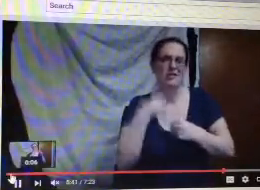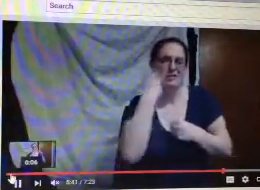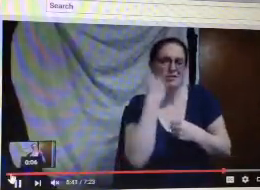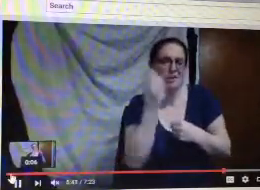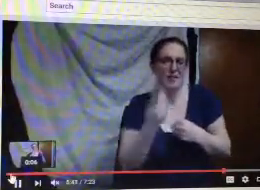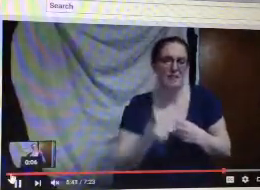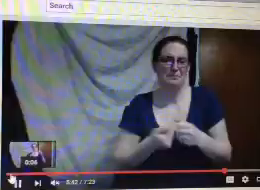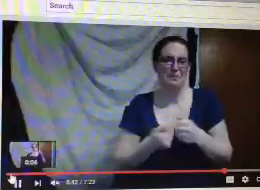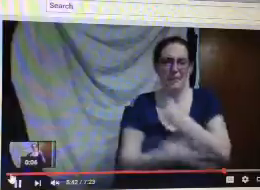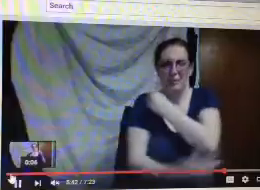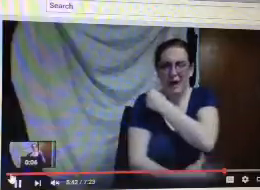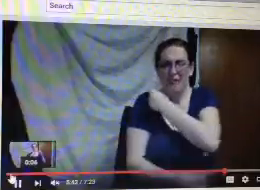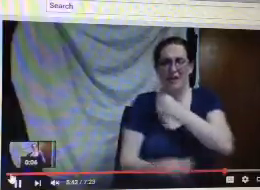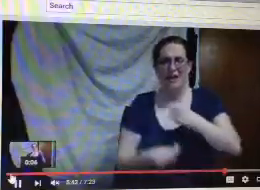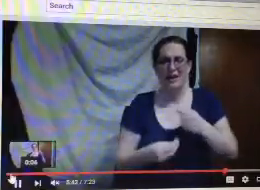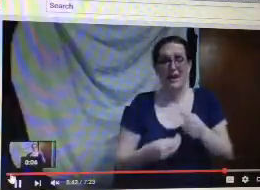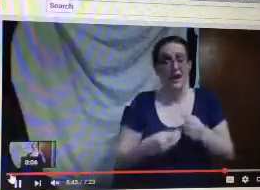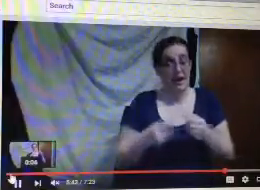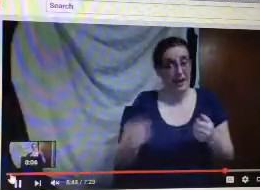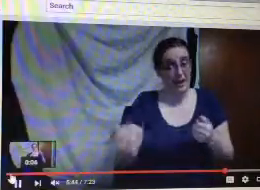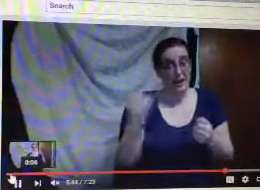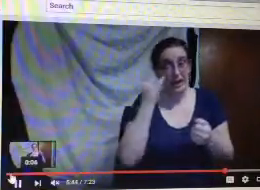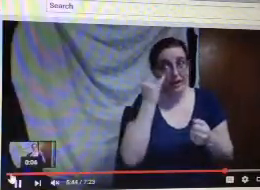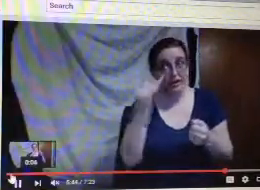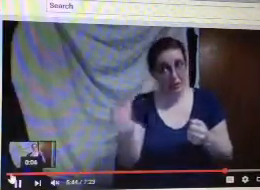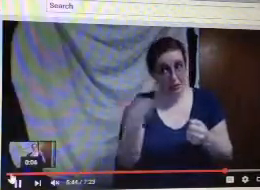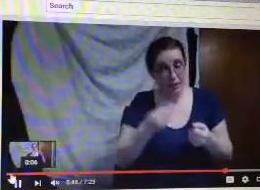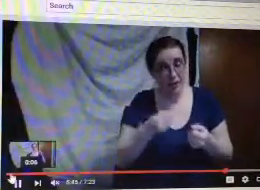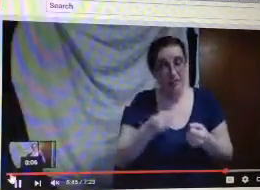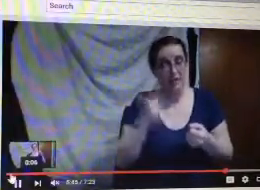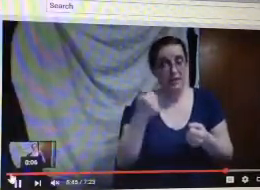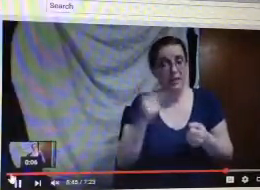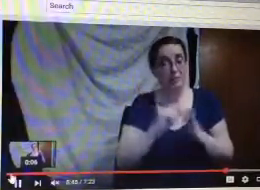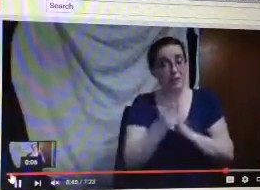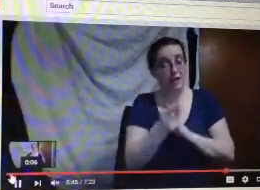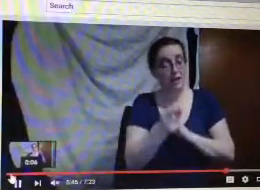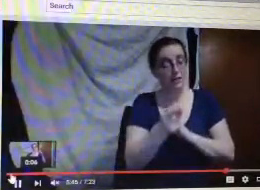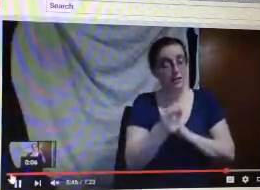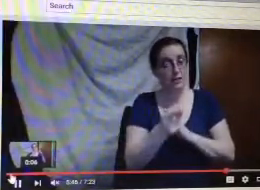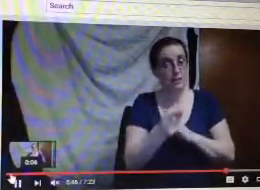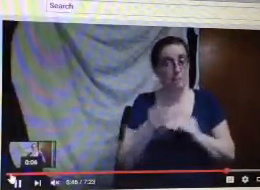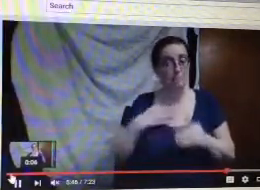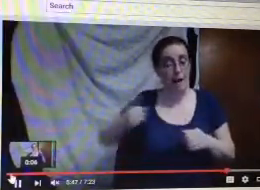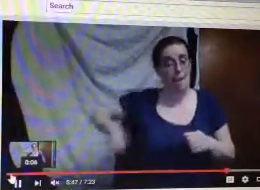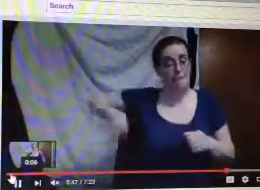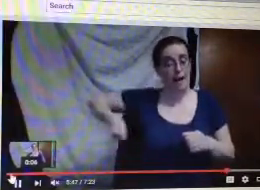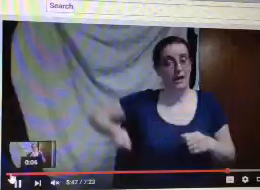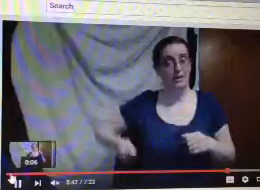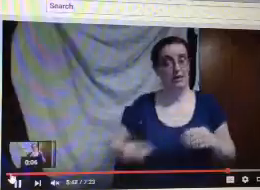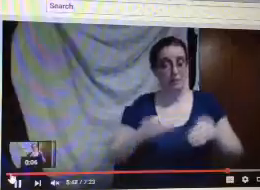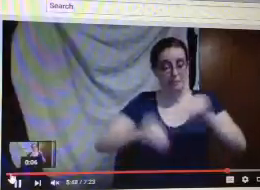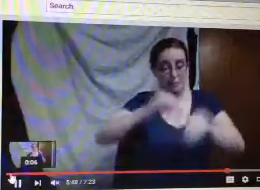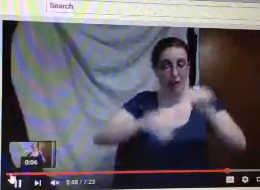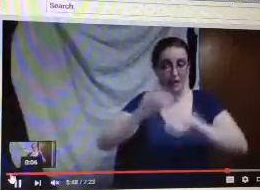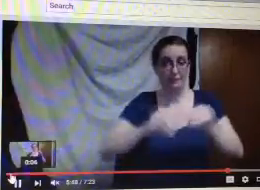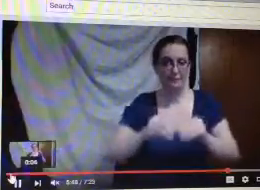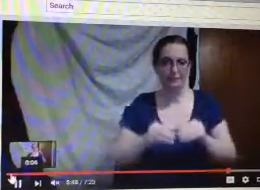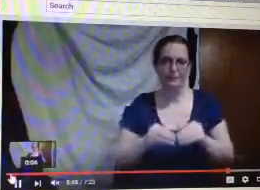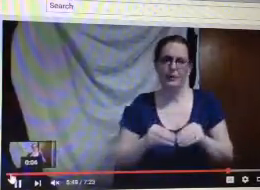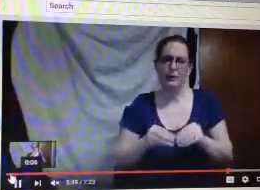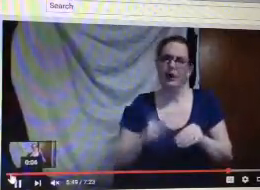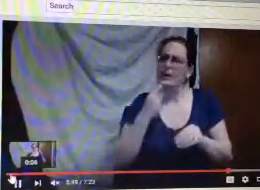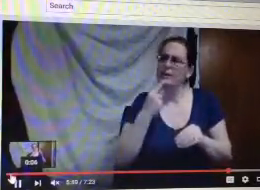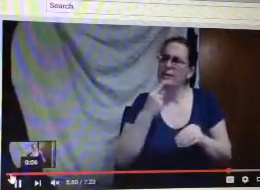Safe, the drugs, the whores, the poverty? If you give me 10 minutes, I could pack